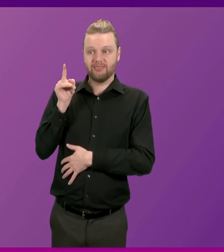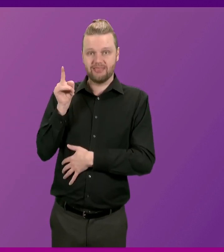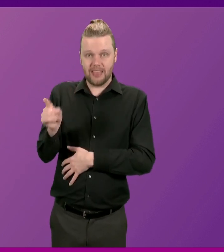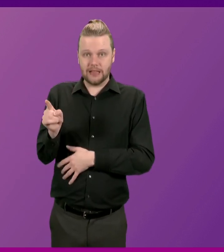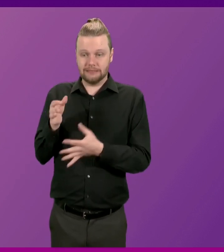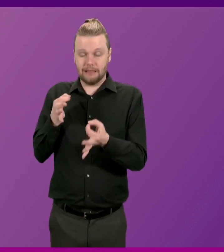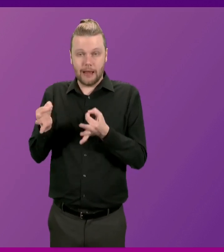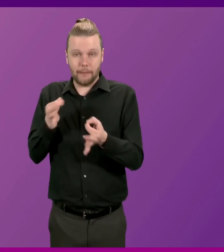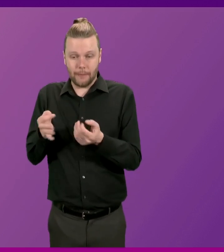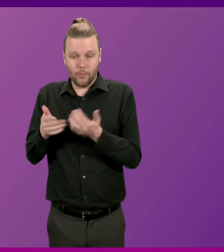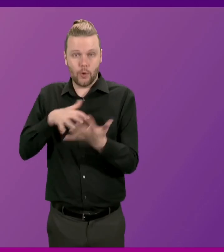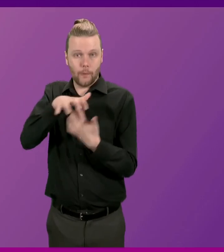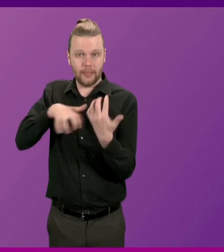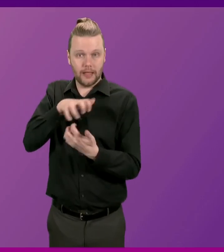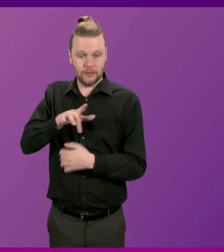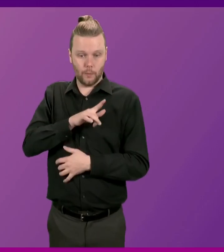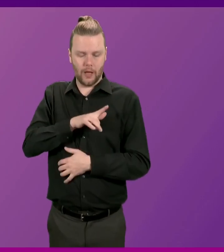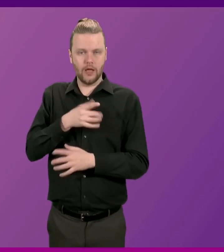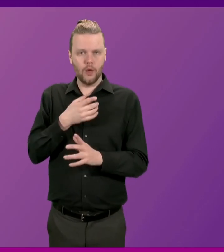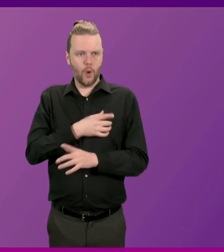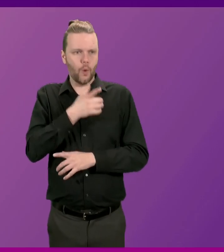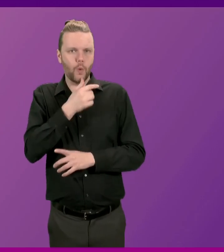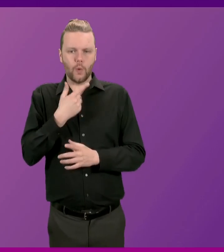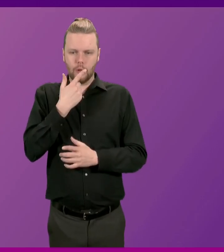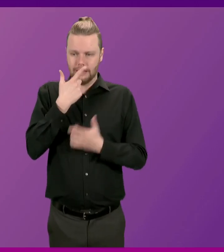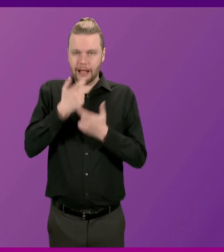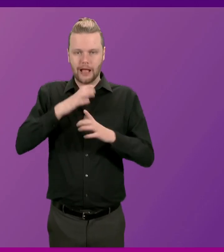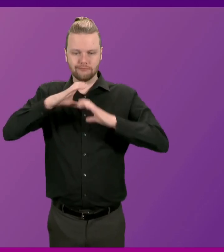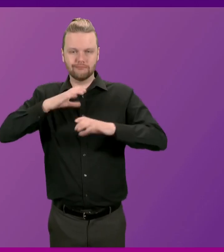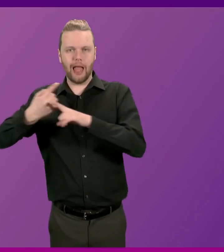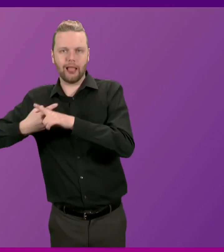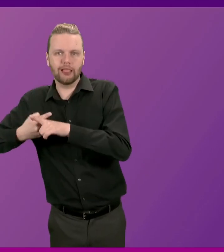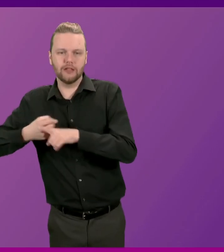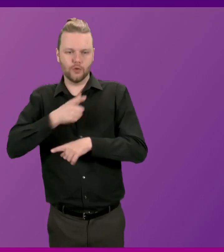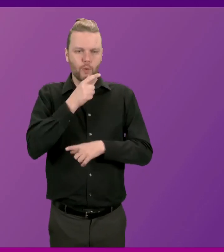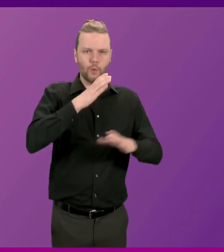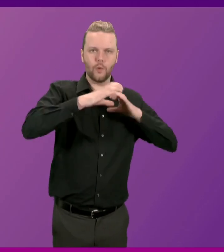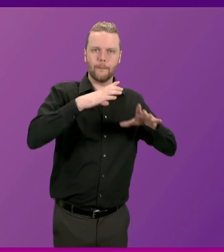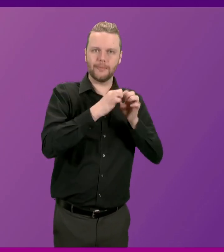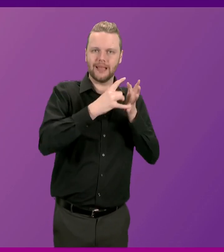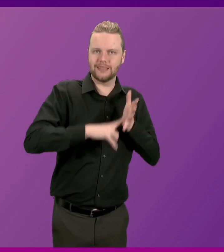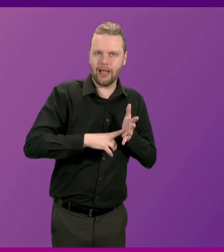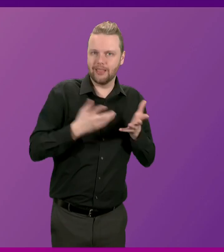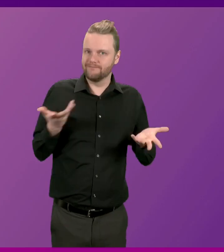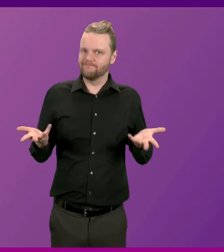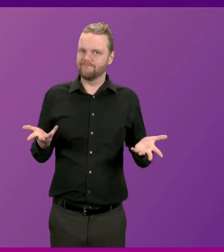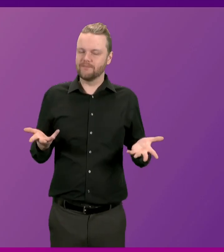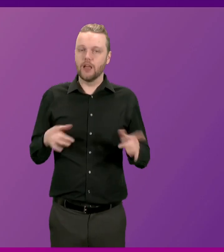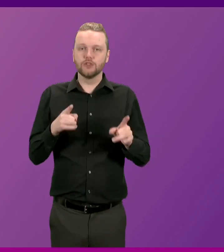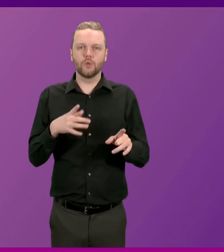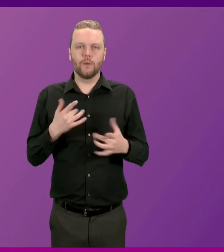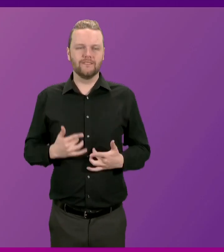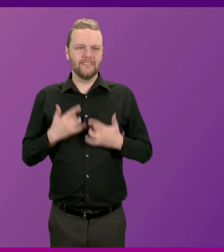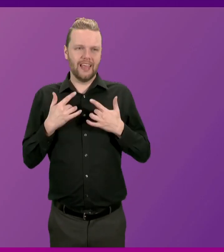even further complicated by who can speak English and who's using BSL in the family. So we really felt there was a